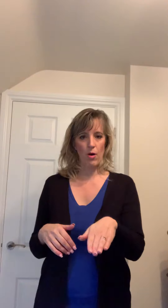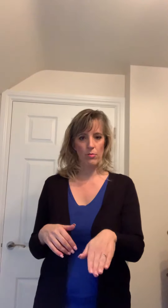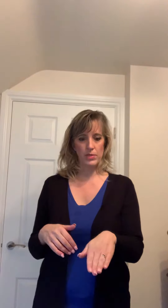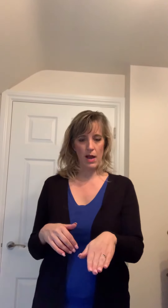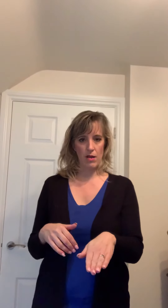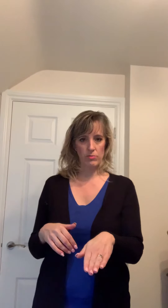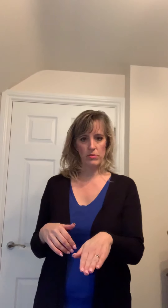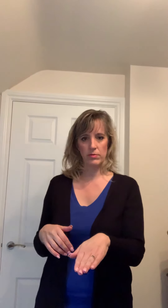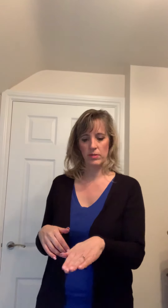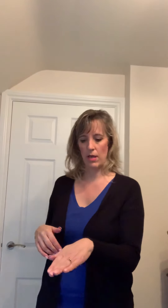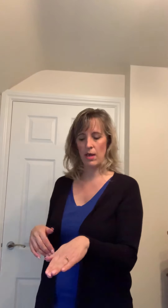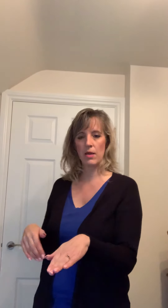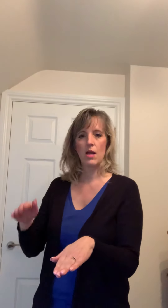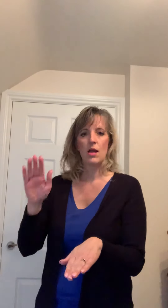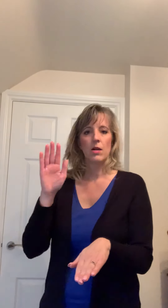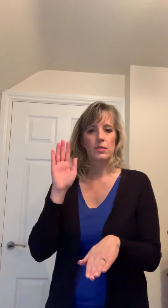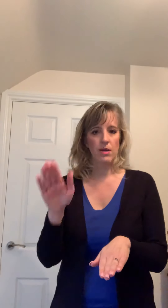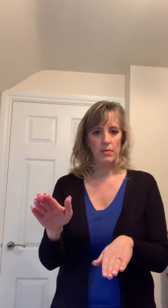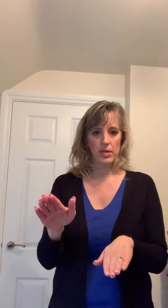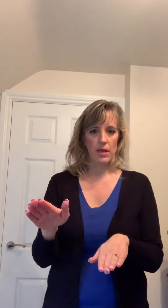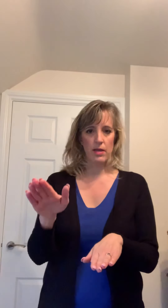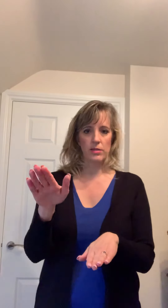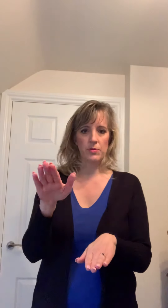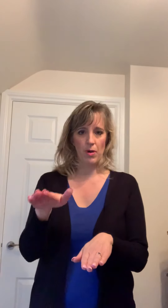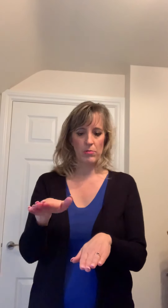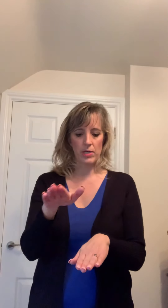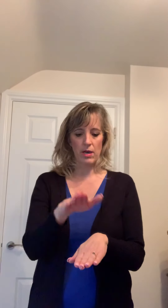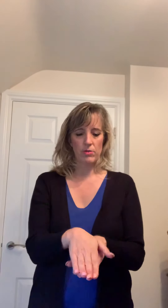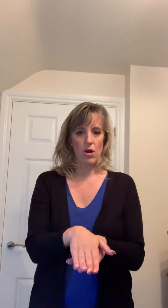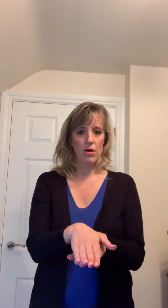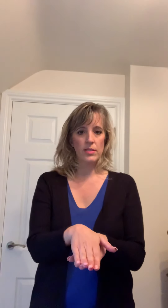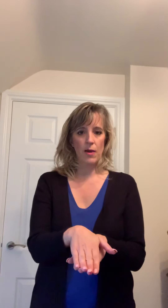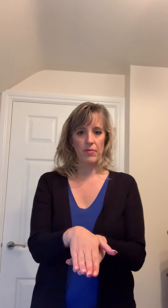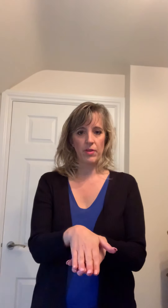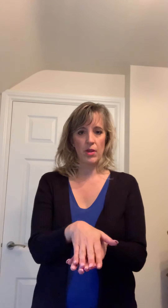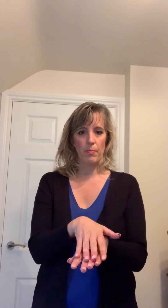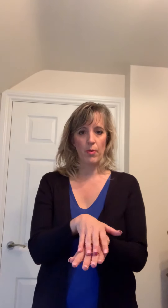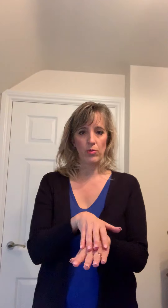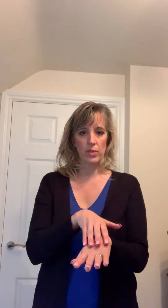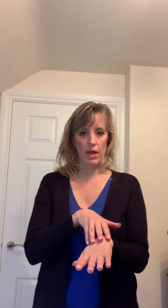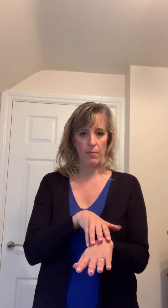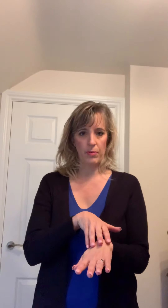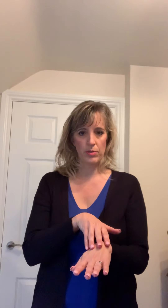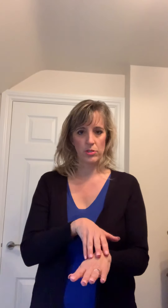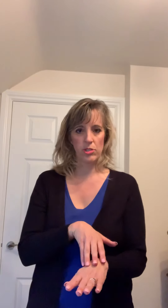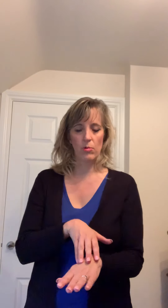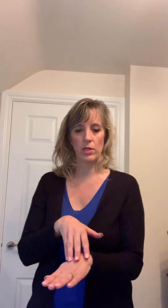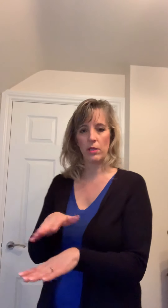palm down, okay? Dominant hand, palm down, on top of it, and pull it up slowly,